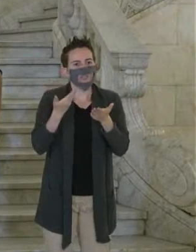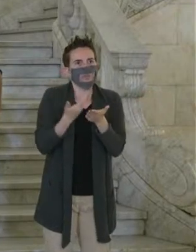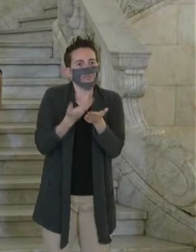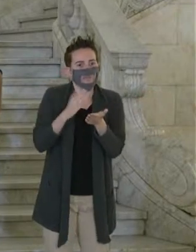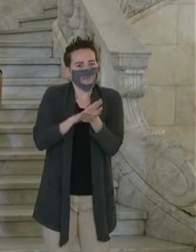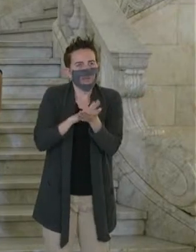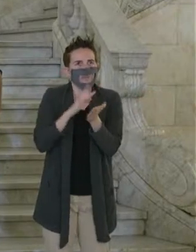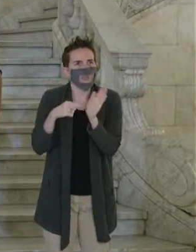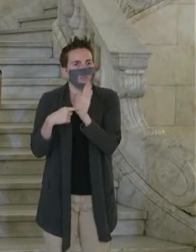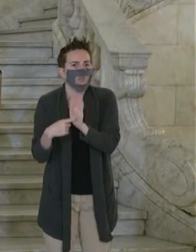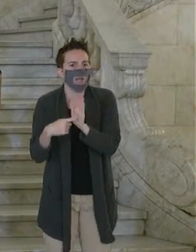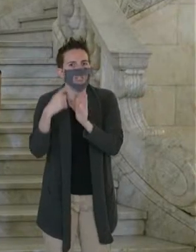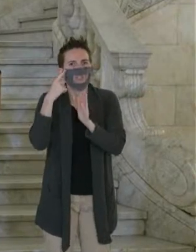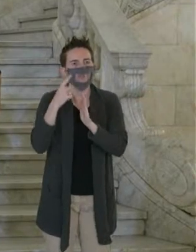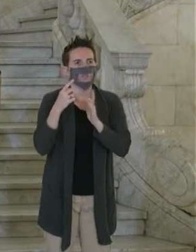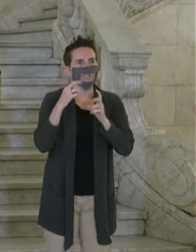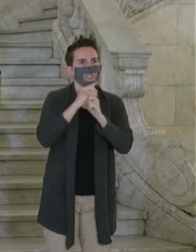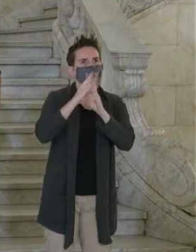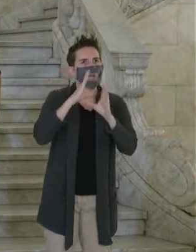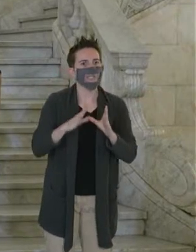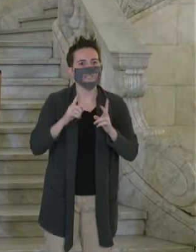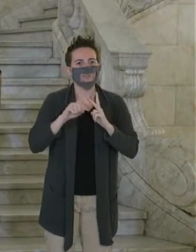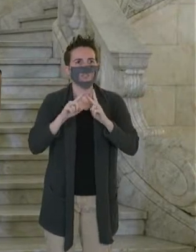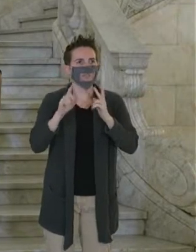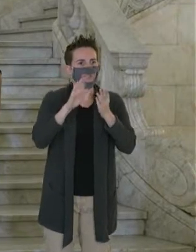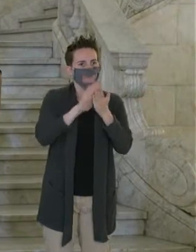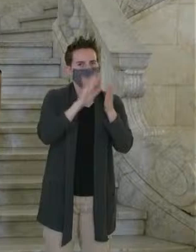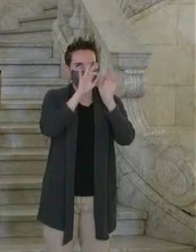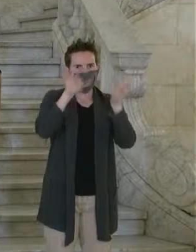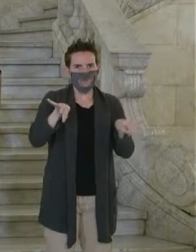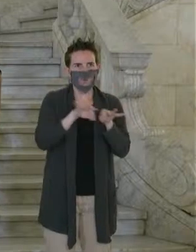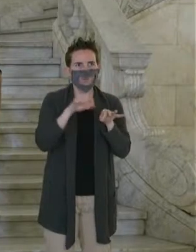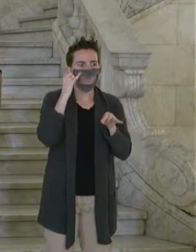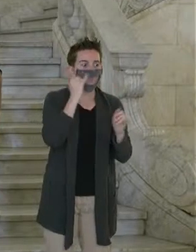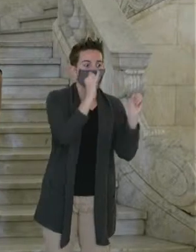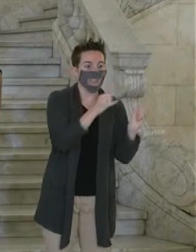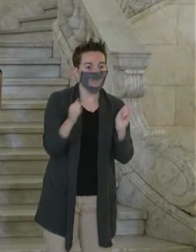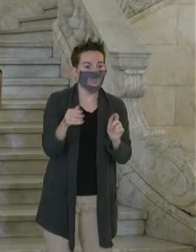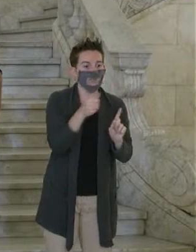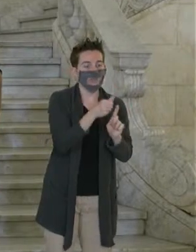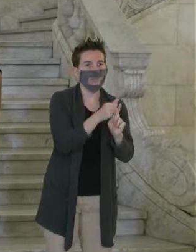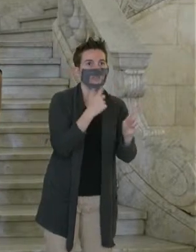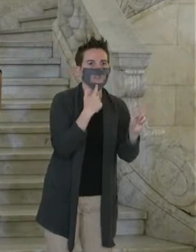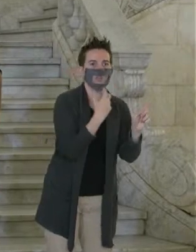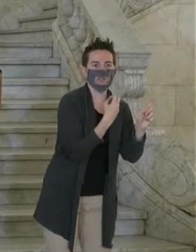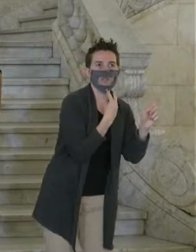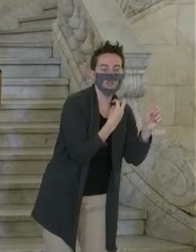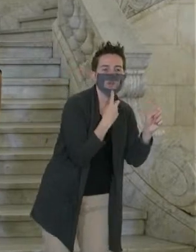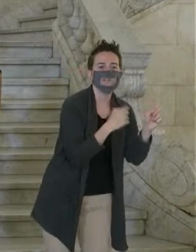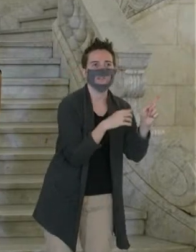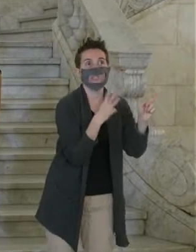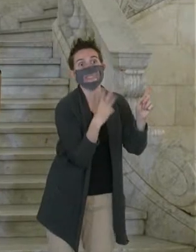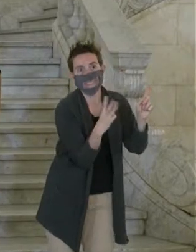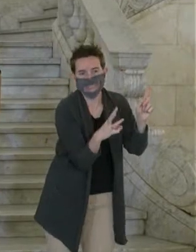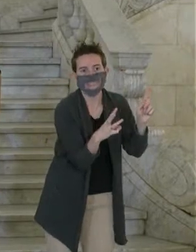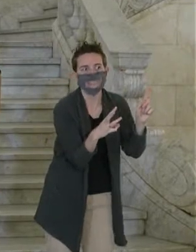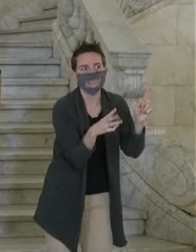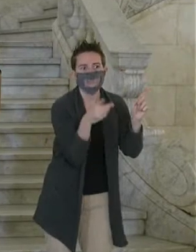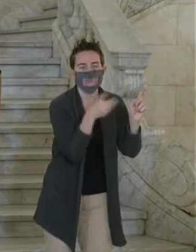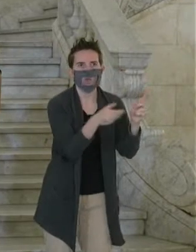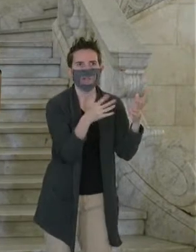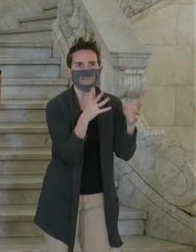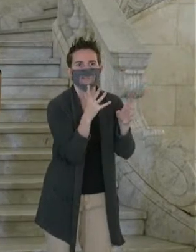for guardians and other documents or affidavits that are needed for individuals who are 12 to 15 or 12 to 16 to get